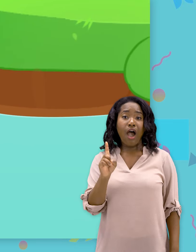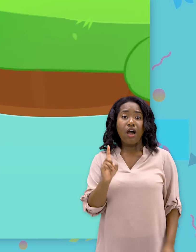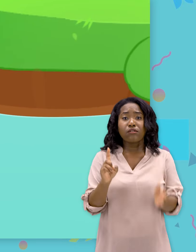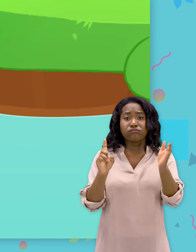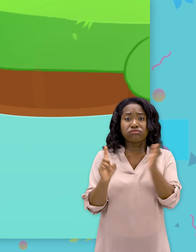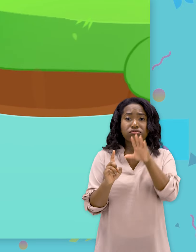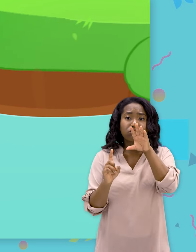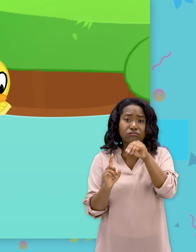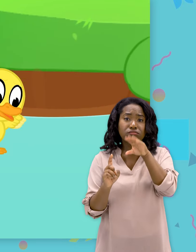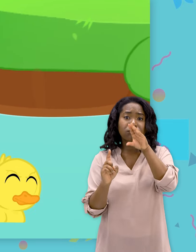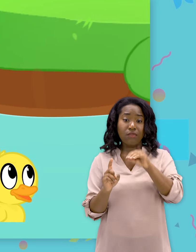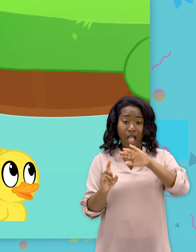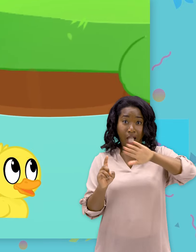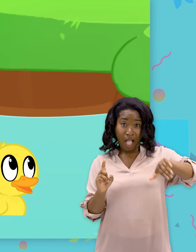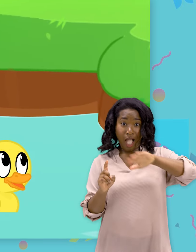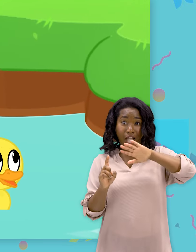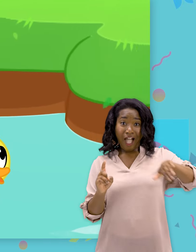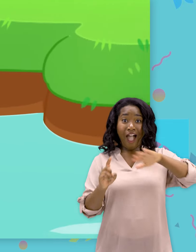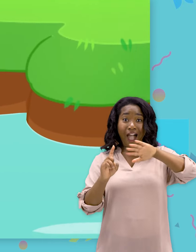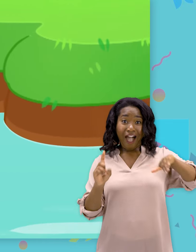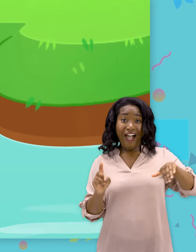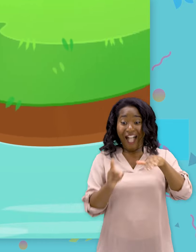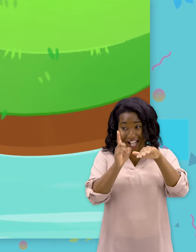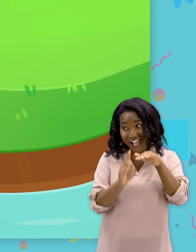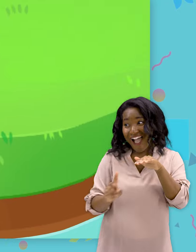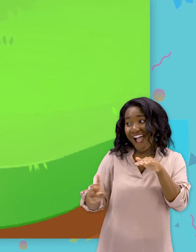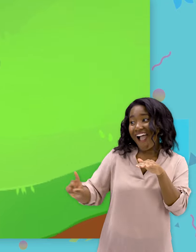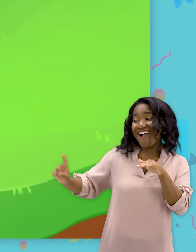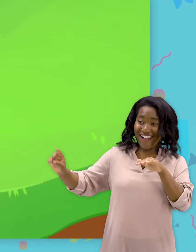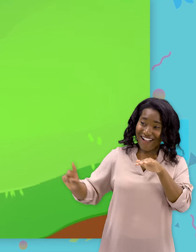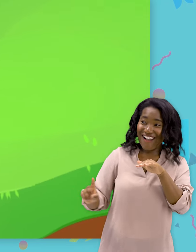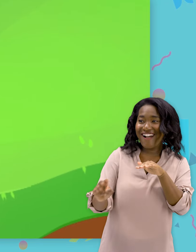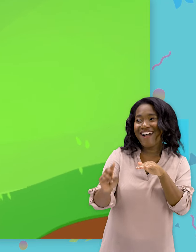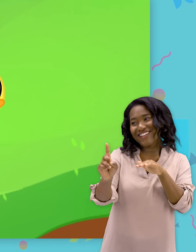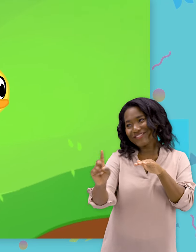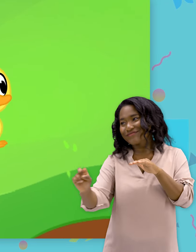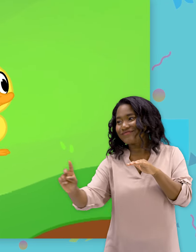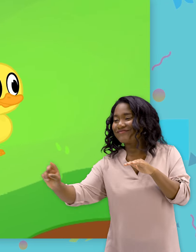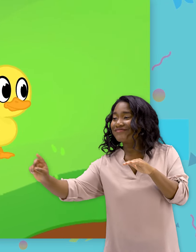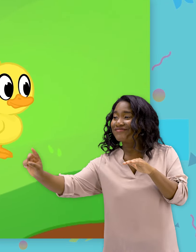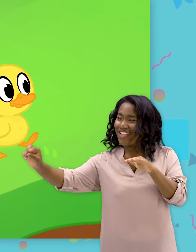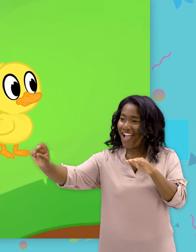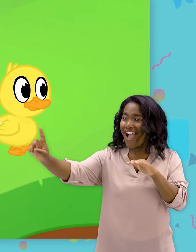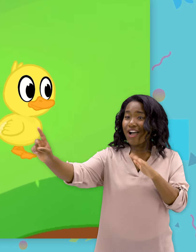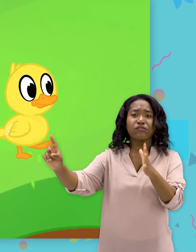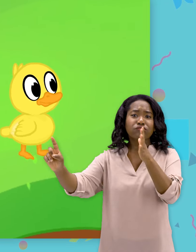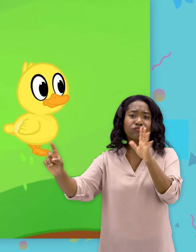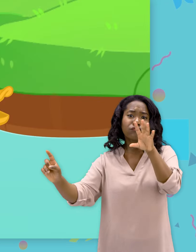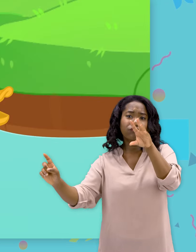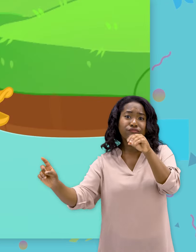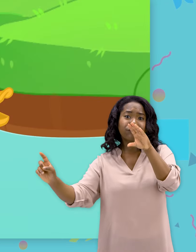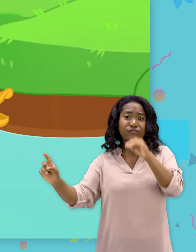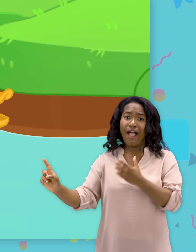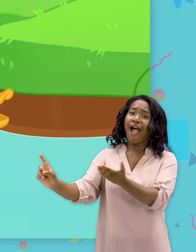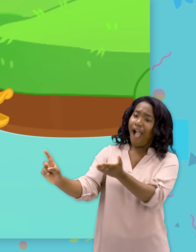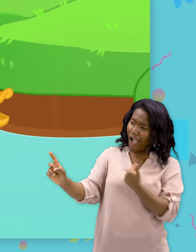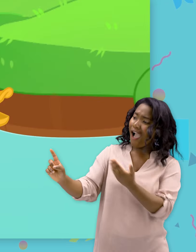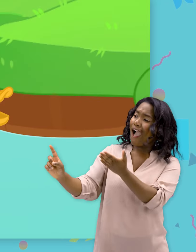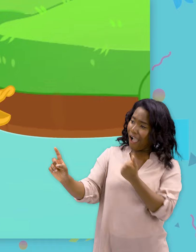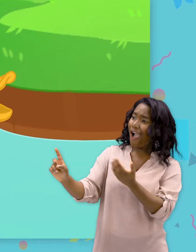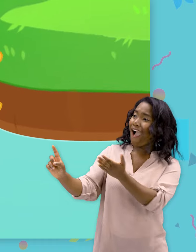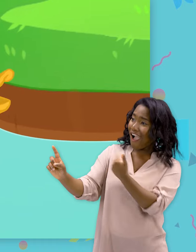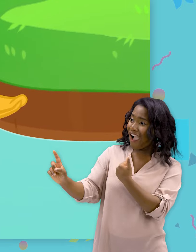One little duck went swimming one day over the hills and far away. Mother duck